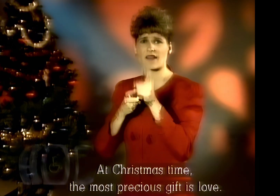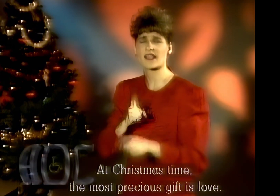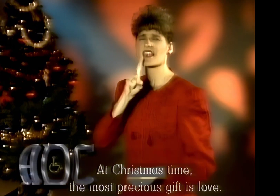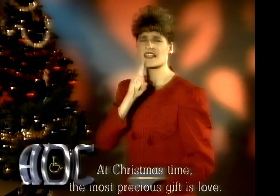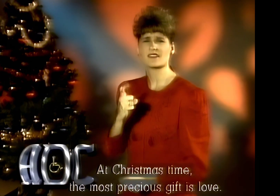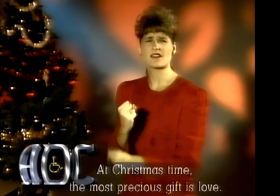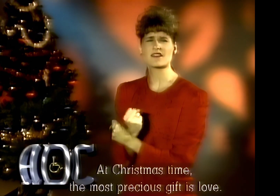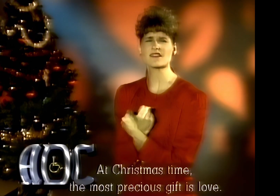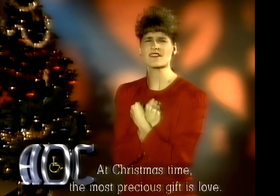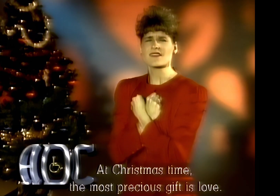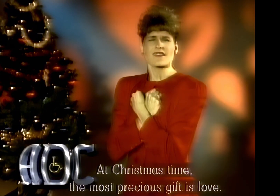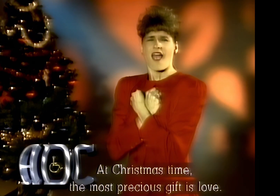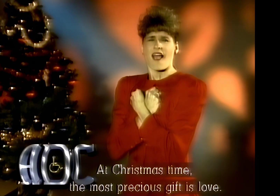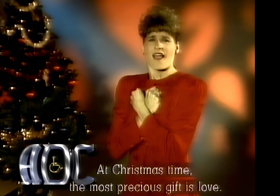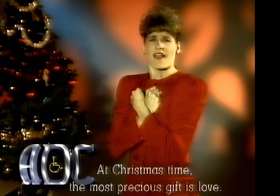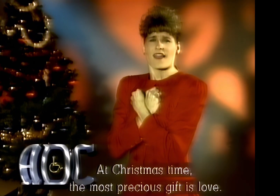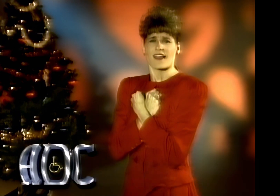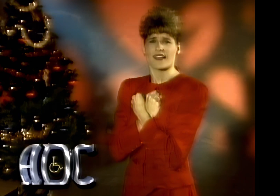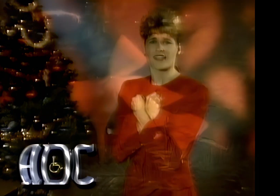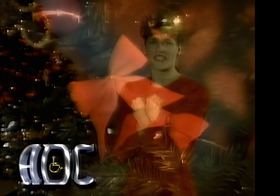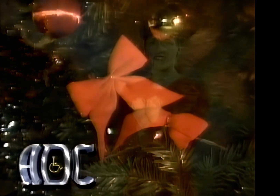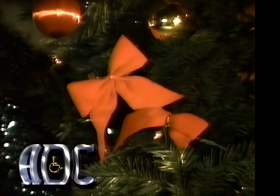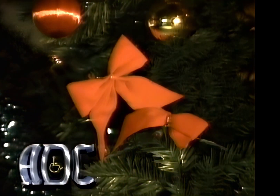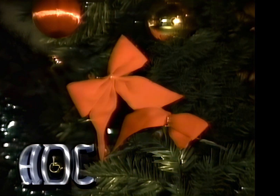time, one of the most precious gifts is the gift of love.